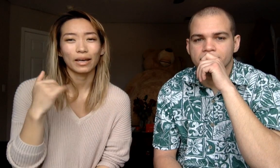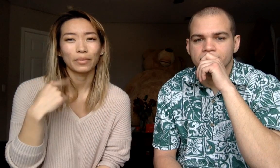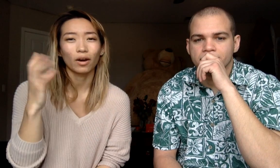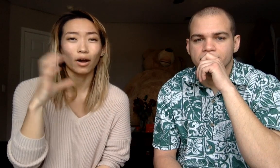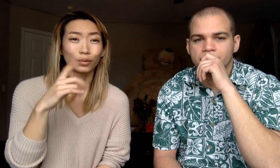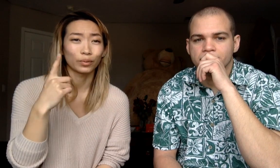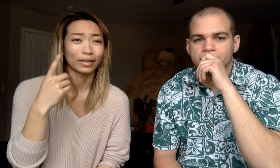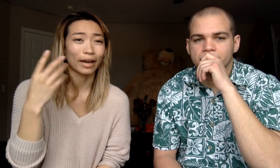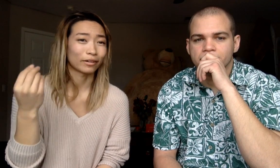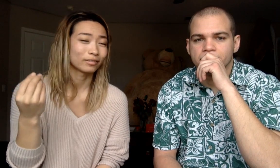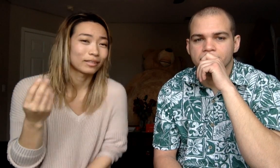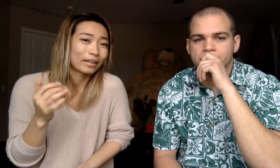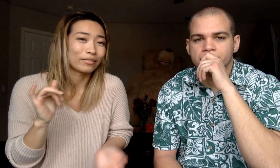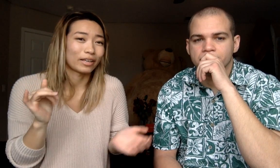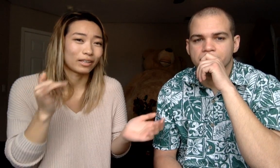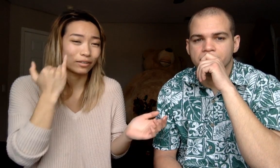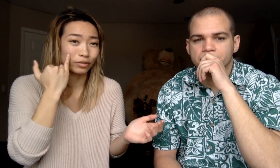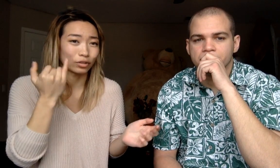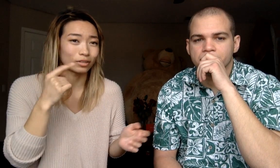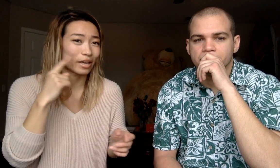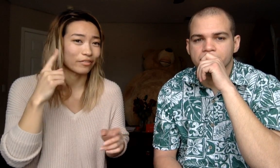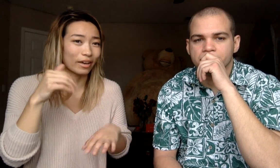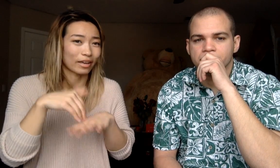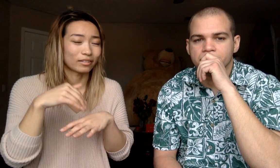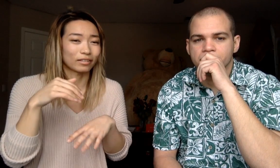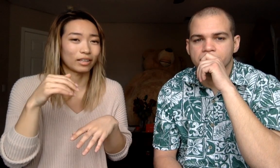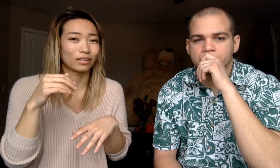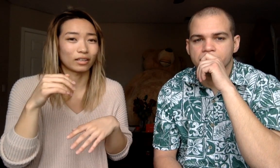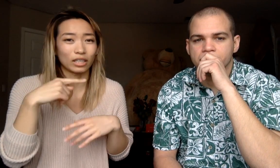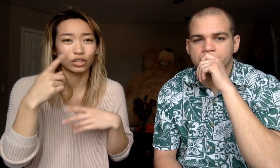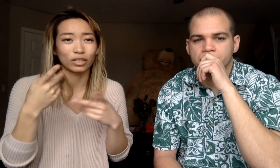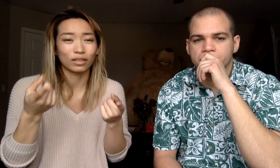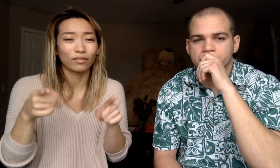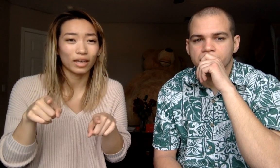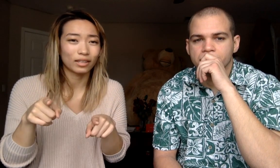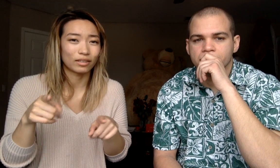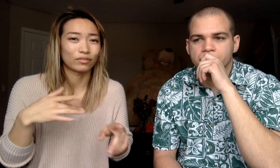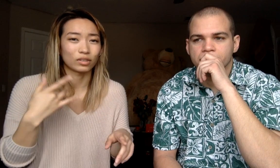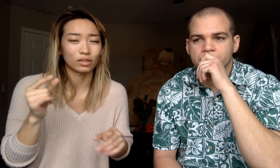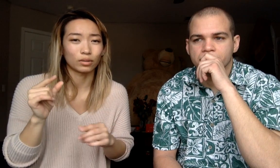odd one out. Kind of like if you're deaf at like a hearing event, it feels a little bit,